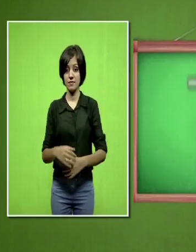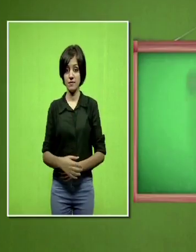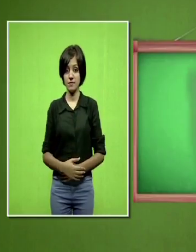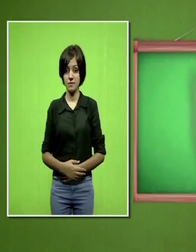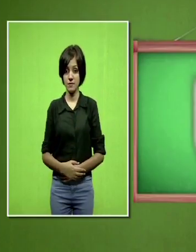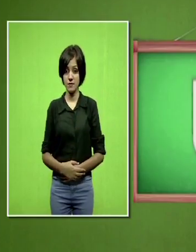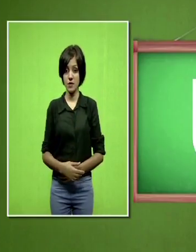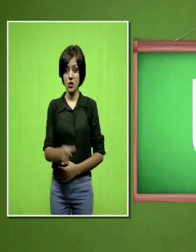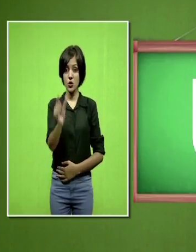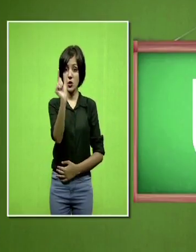U,